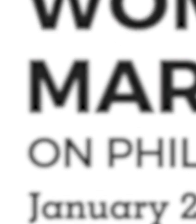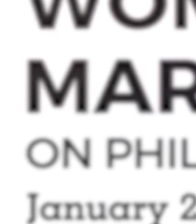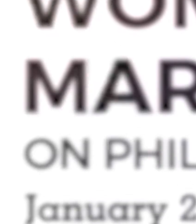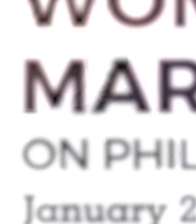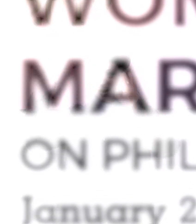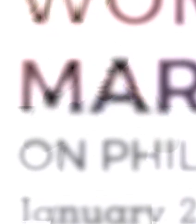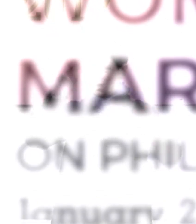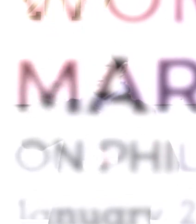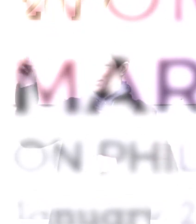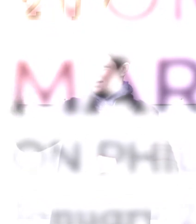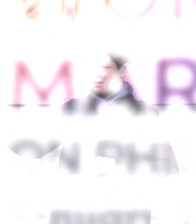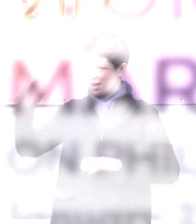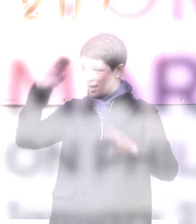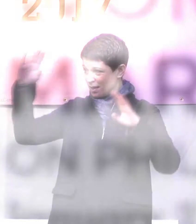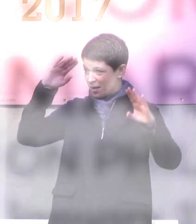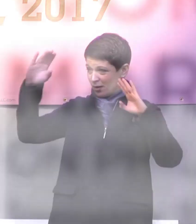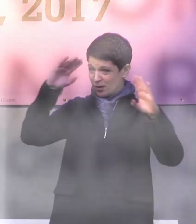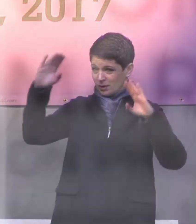Hello, Philadelphia!